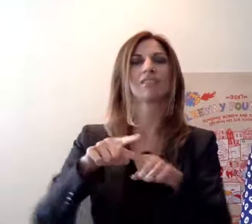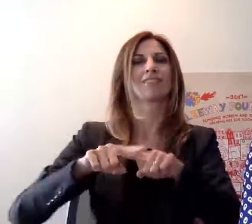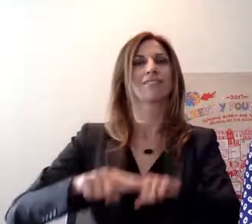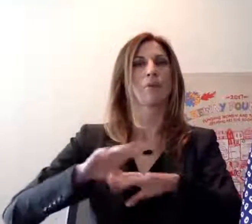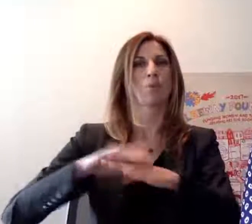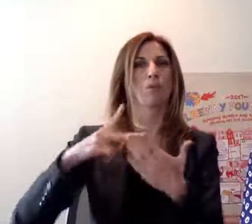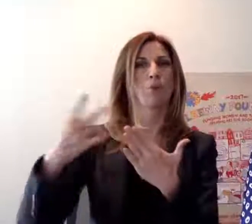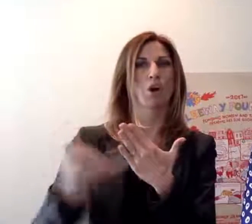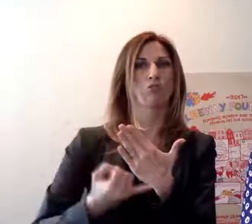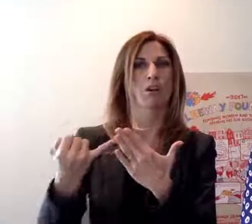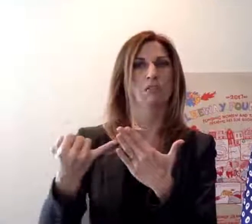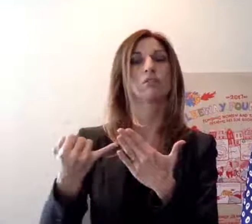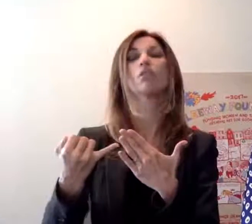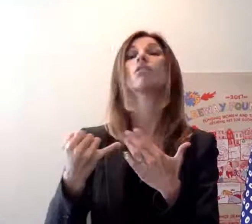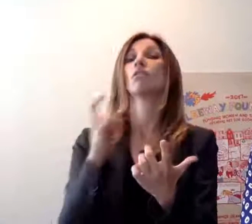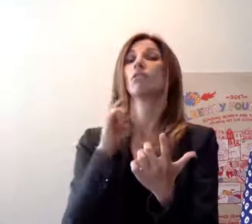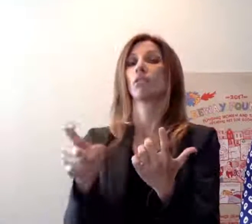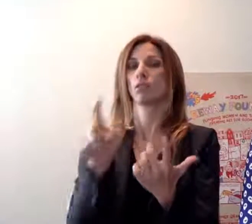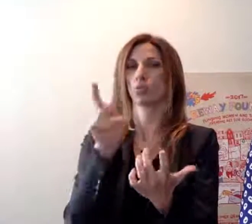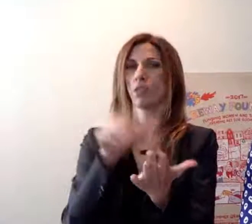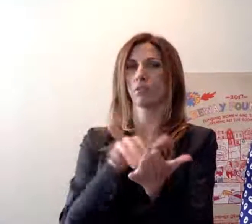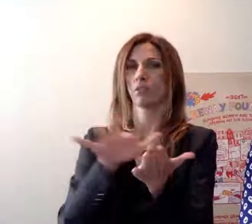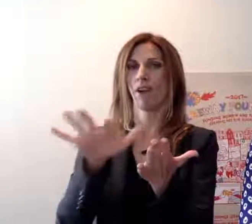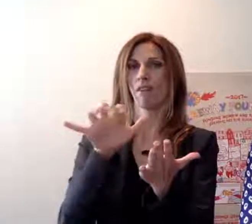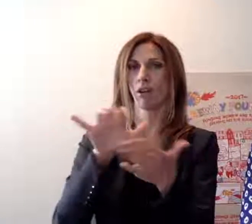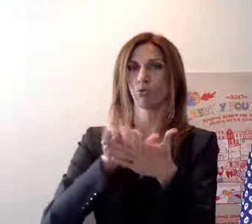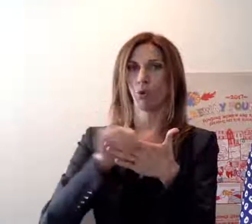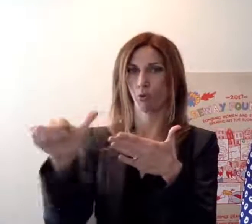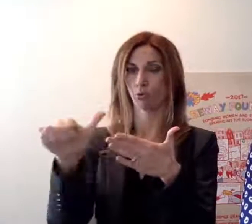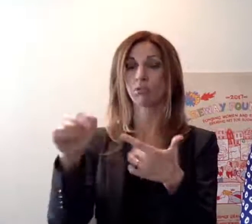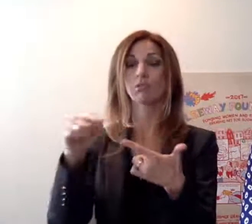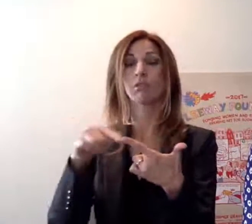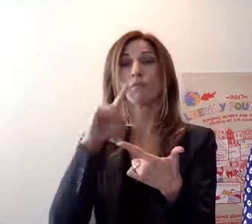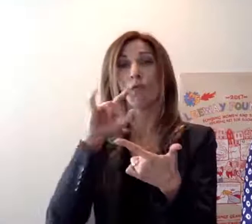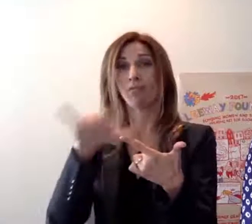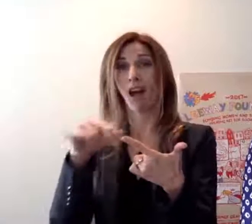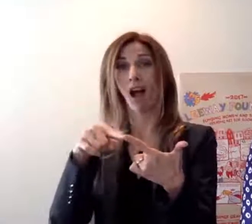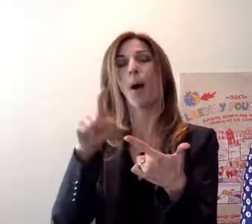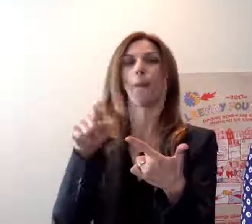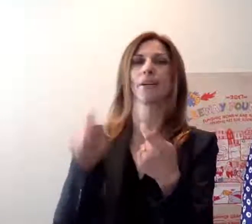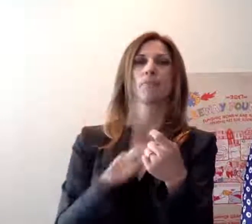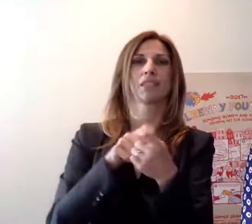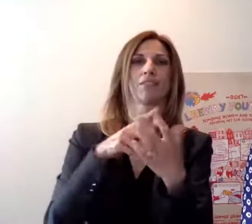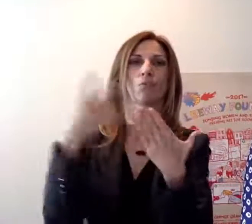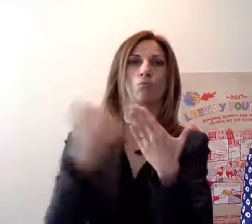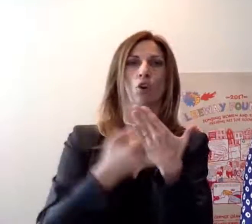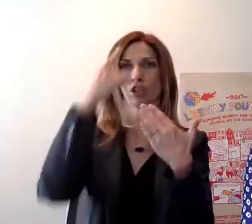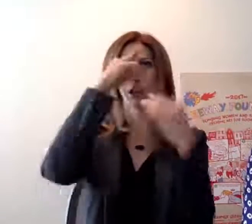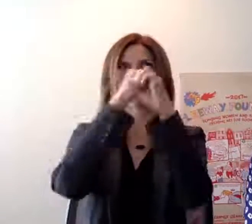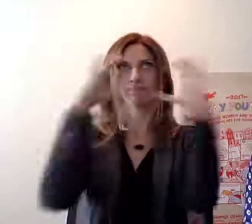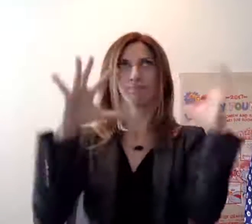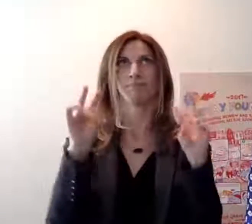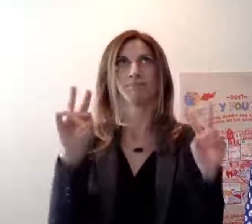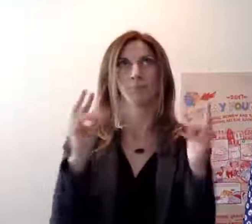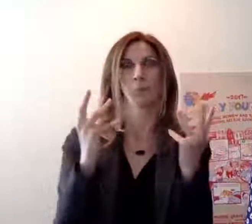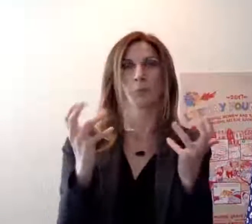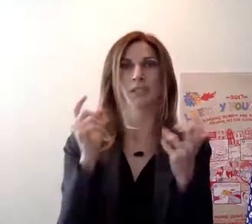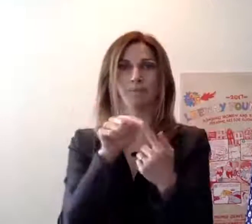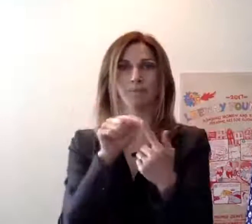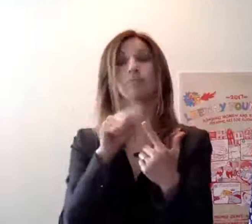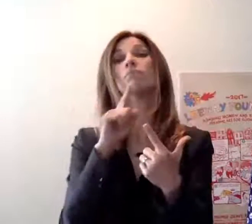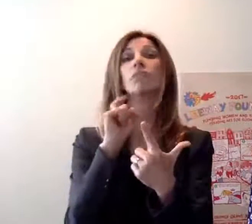of $2,500. So for this grant, you have to have a specific project in mind. The funding can be for